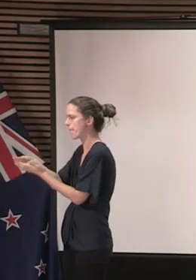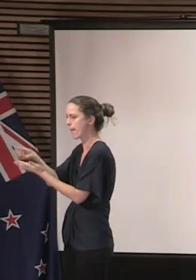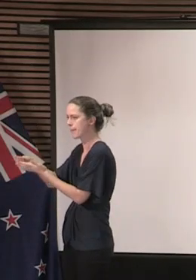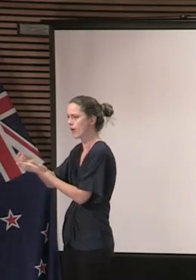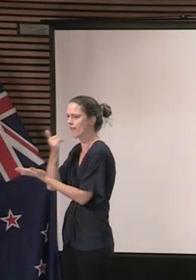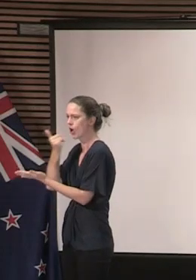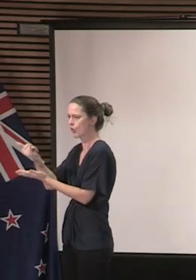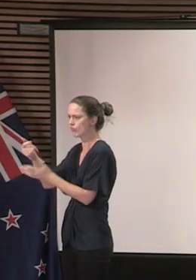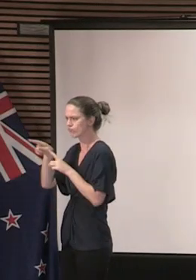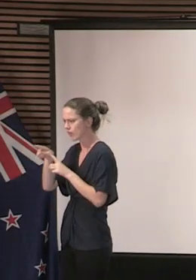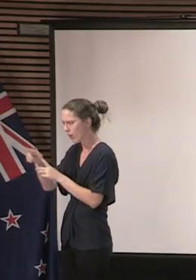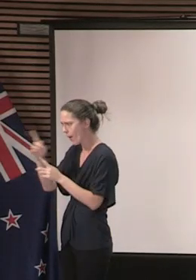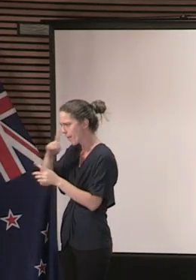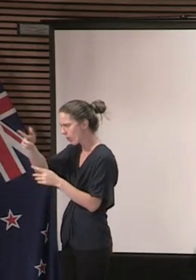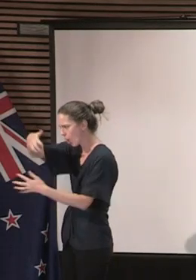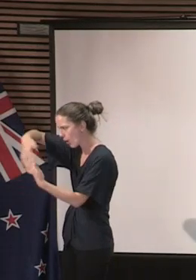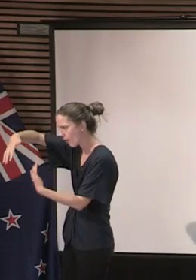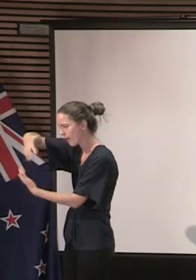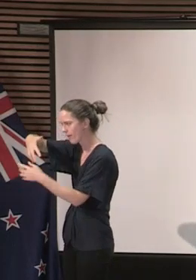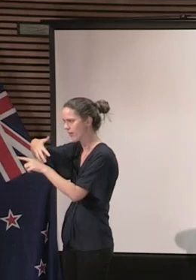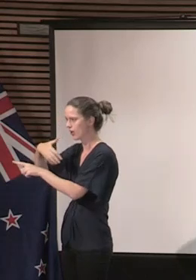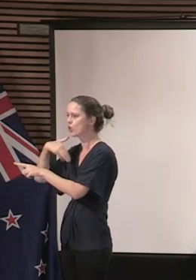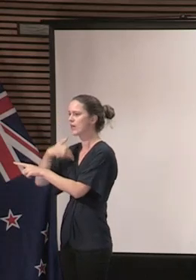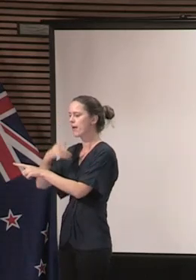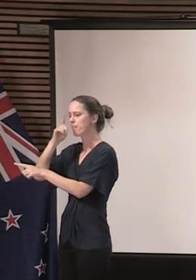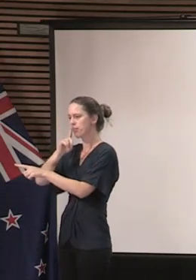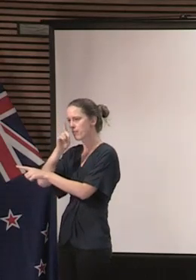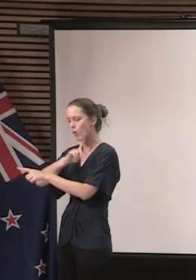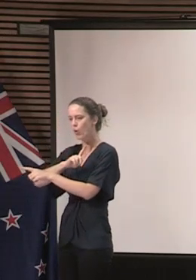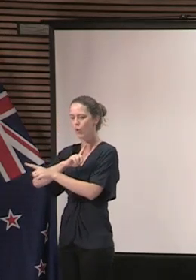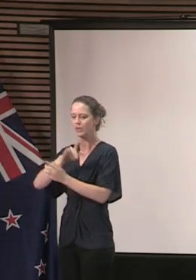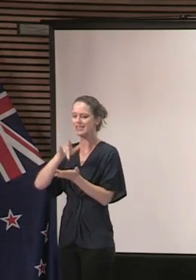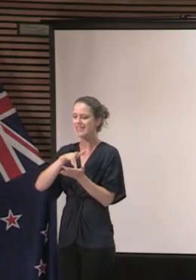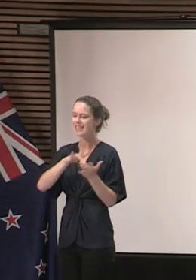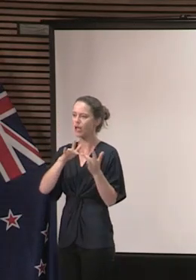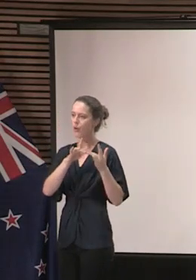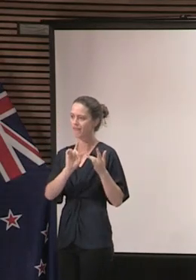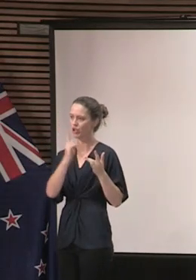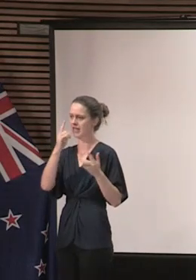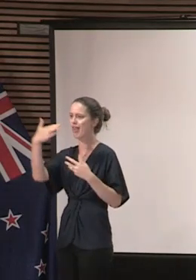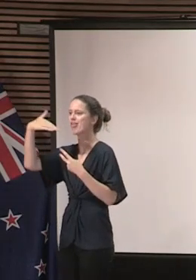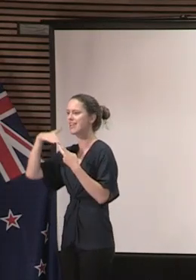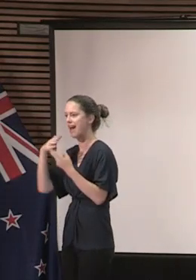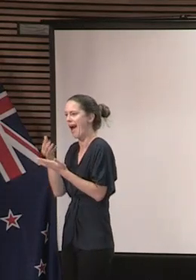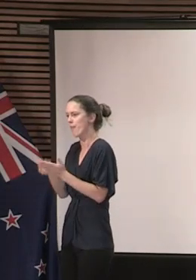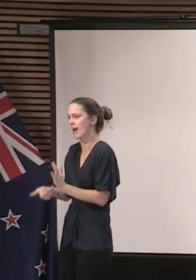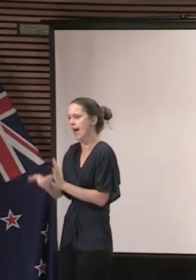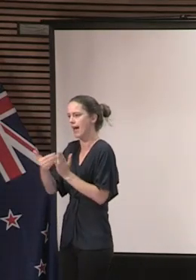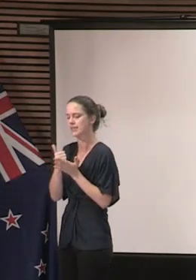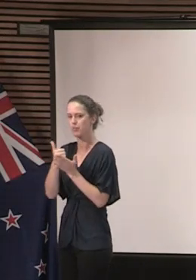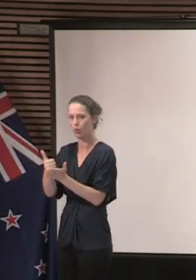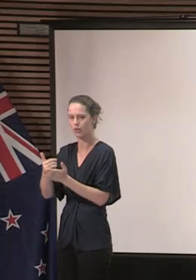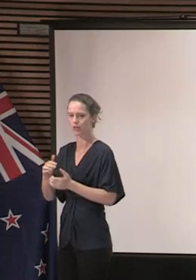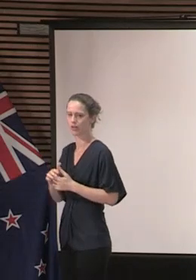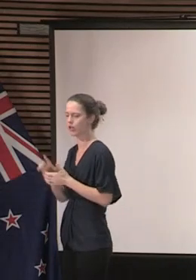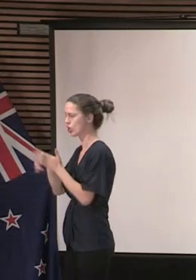highlight that you have to have the foundation of people and a people-centred network of contact tracers. Bloomfield, can I ask about